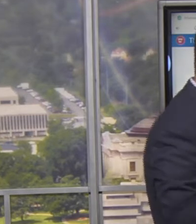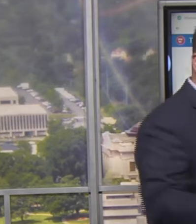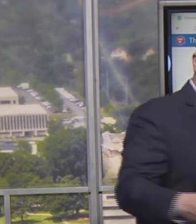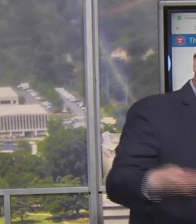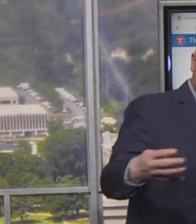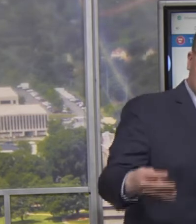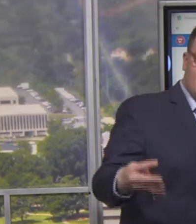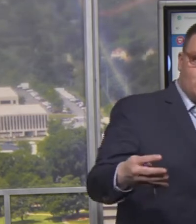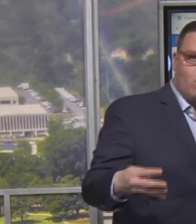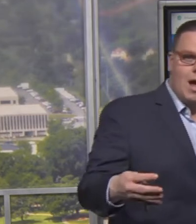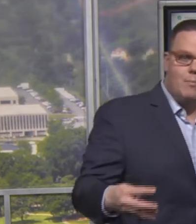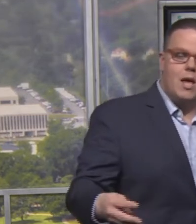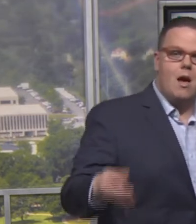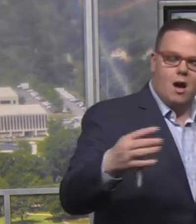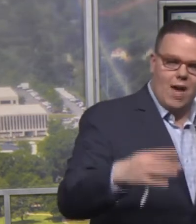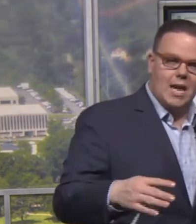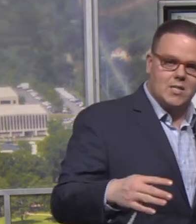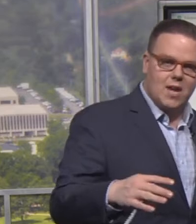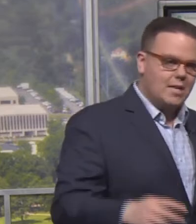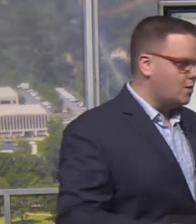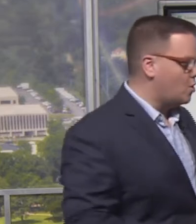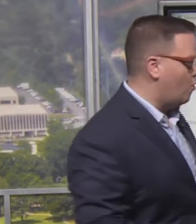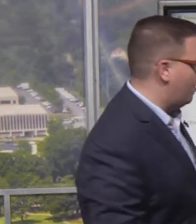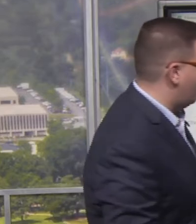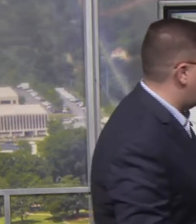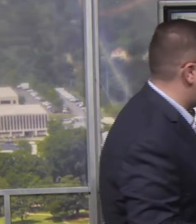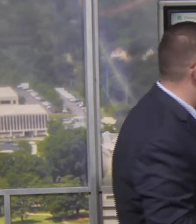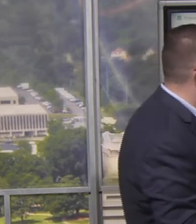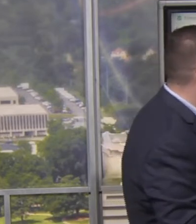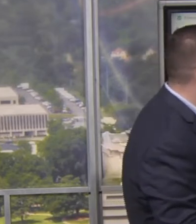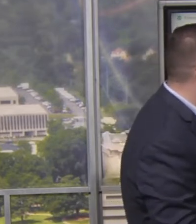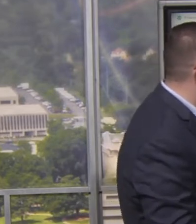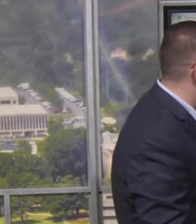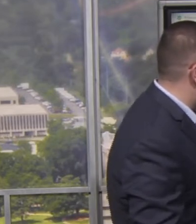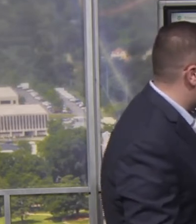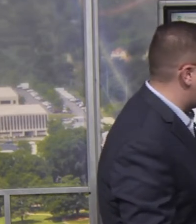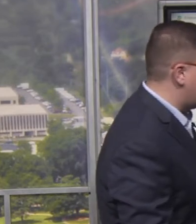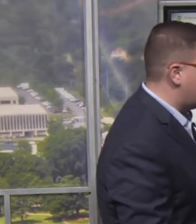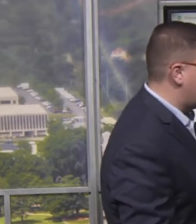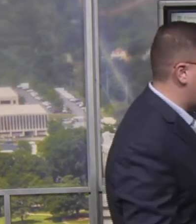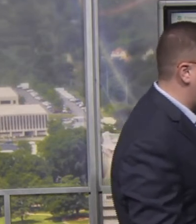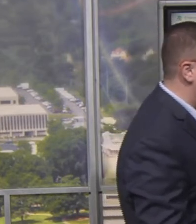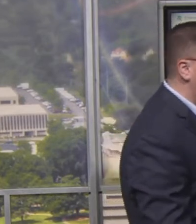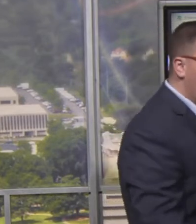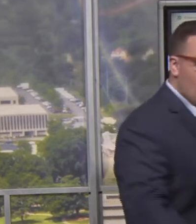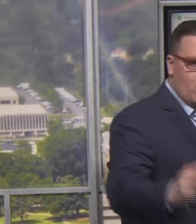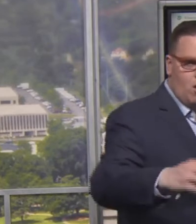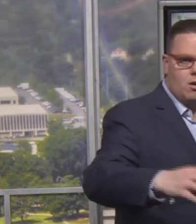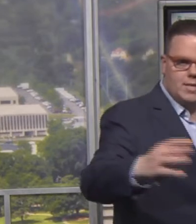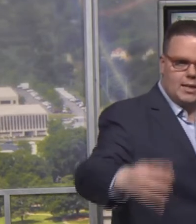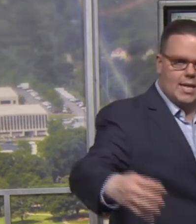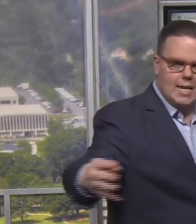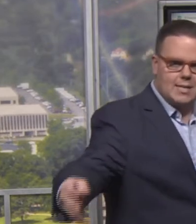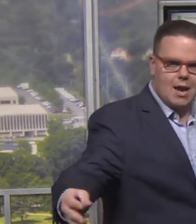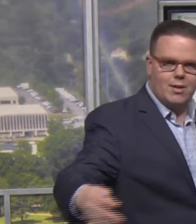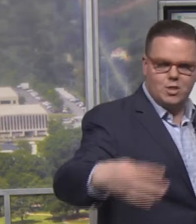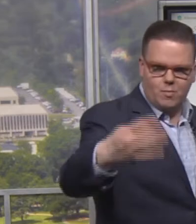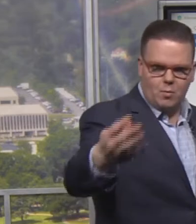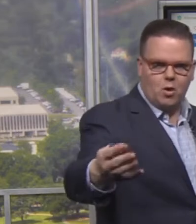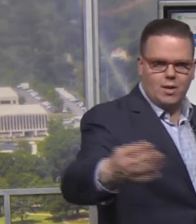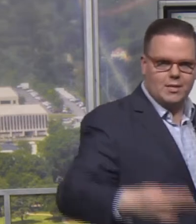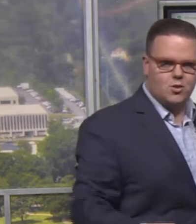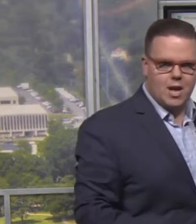have seen a significant drop of active cases over the last week or so. So it will be interesting to see where our daily case count